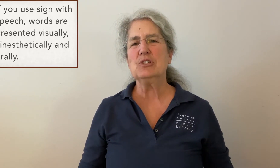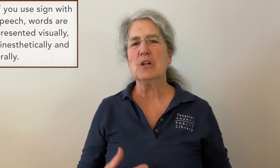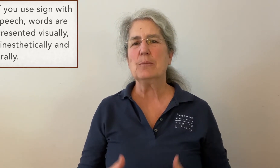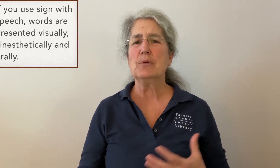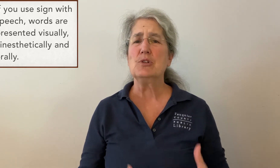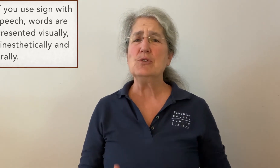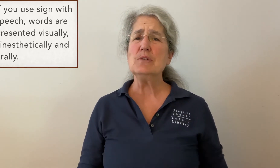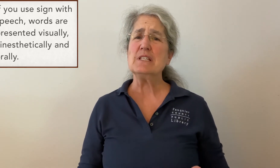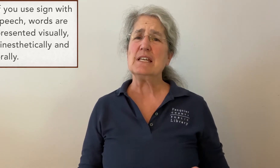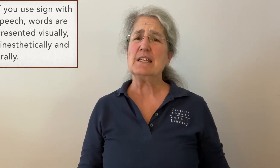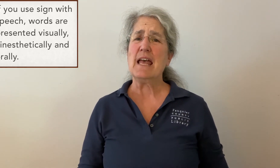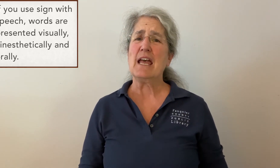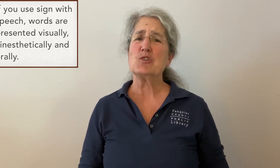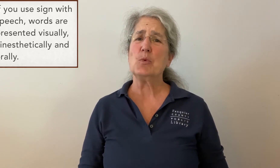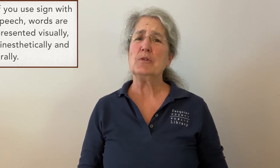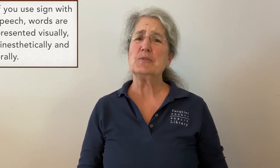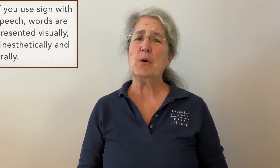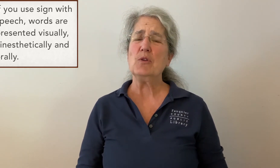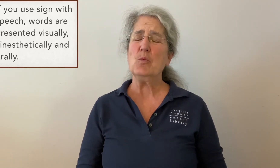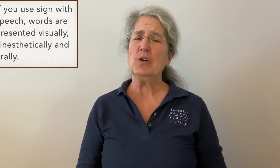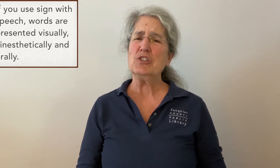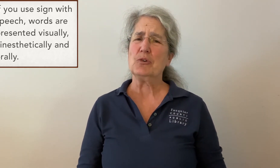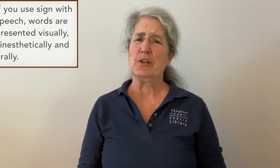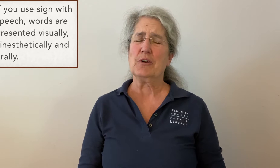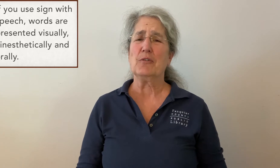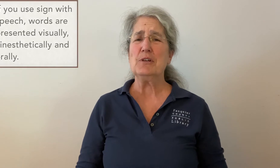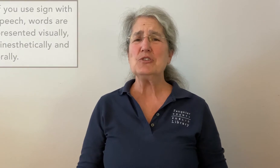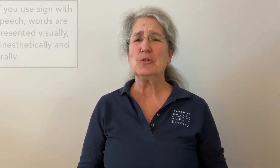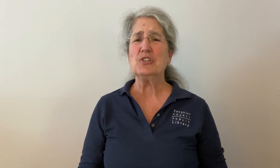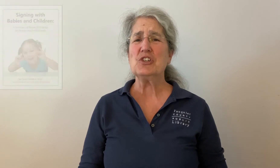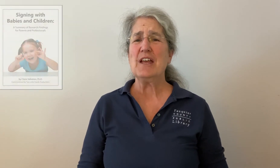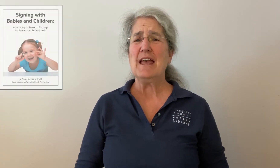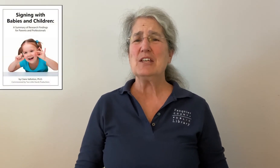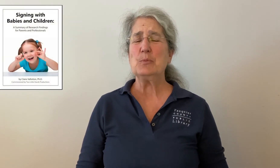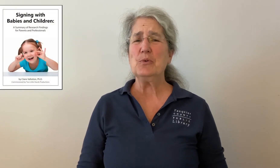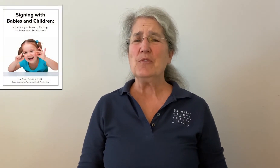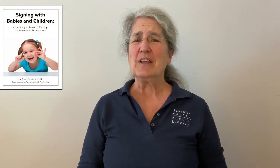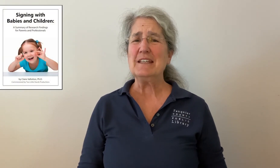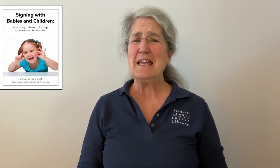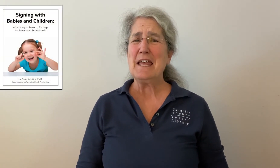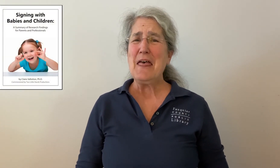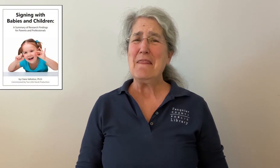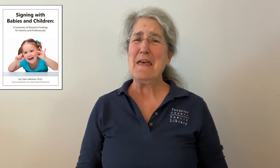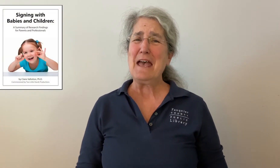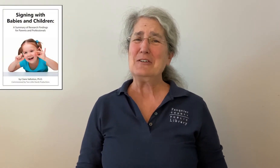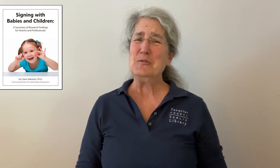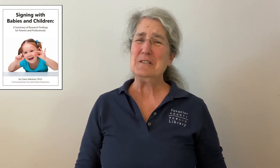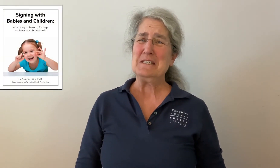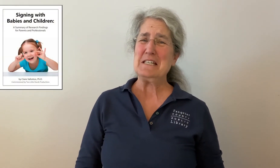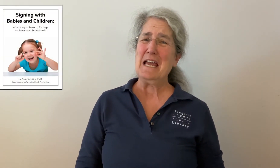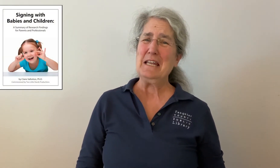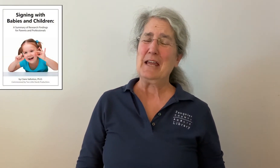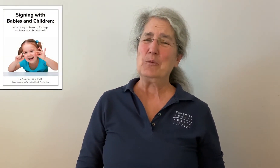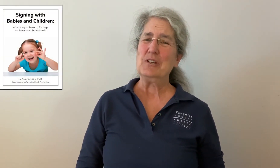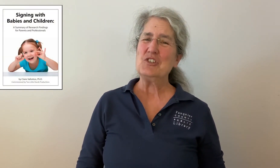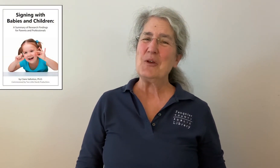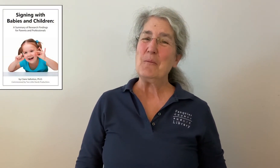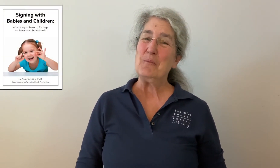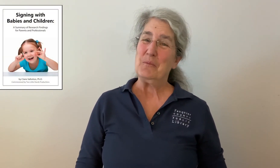start producing actual spoken words earlier. Research has proven that using sign language before